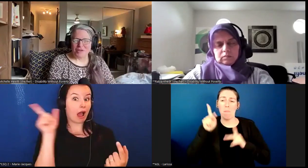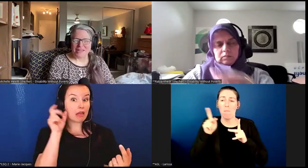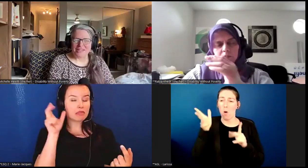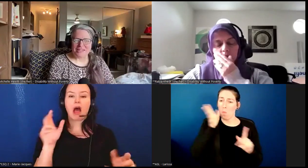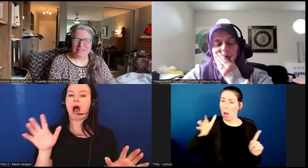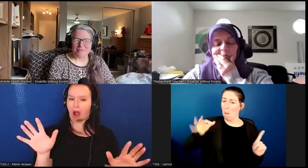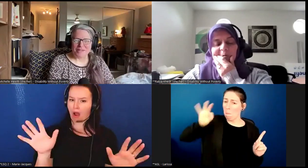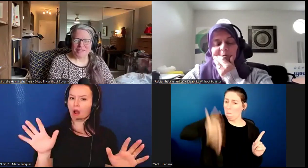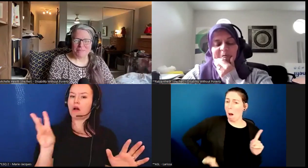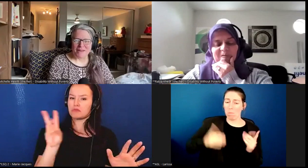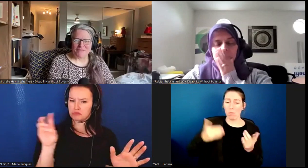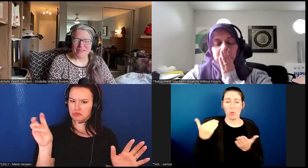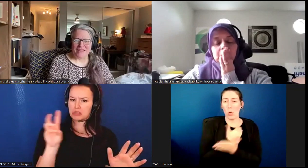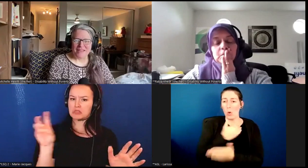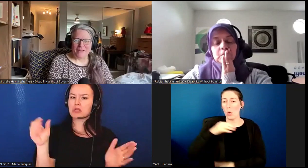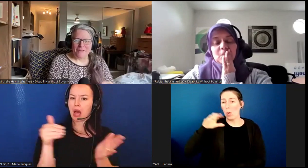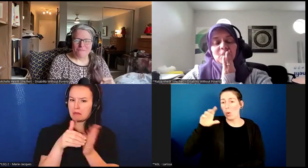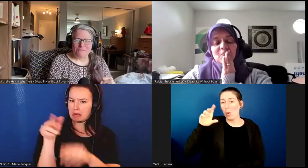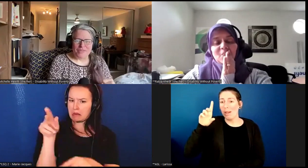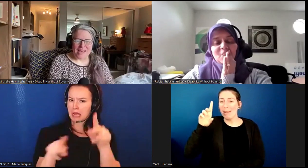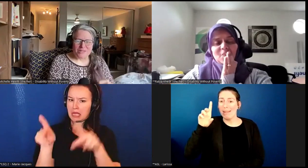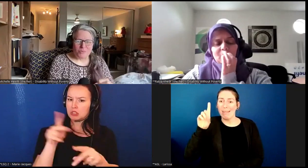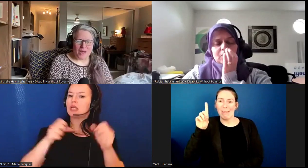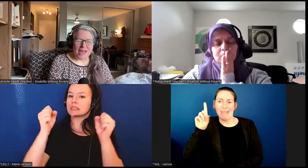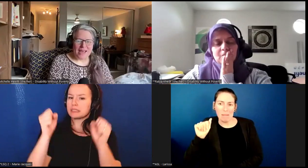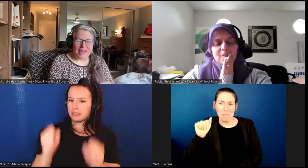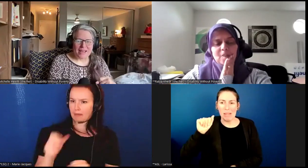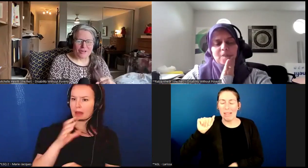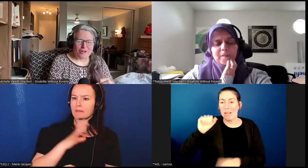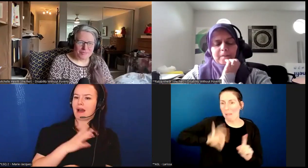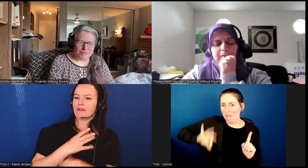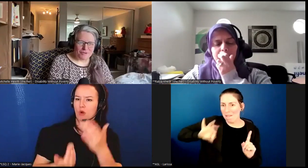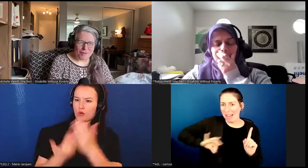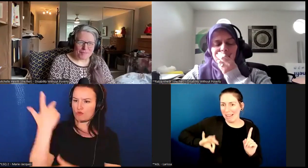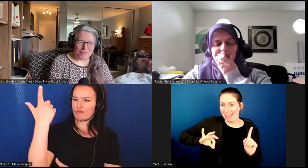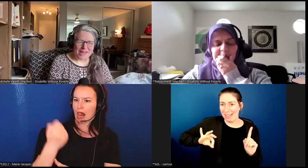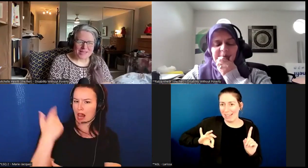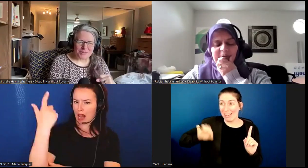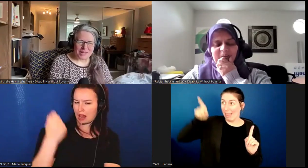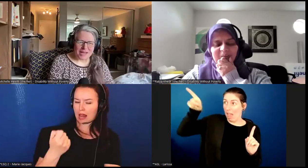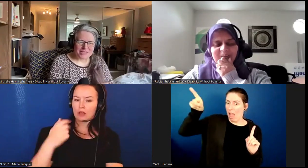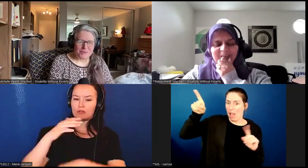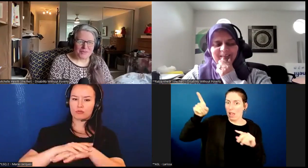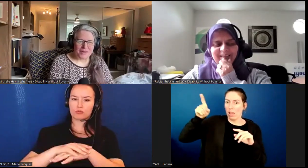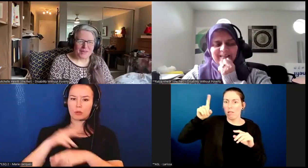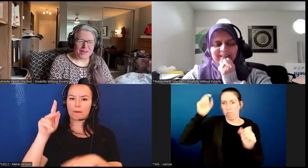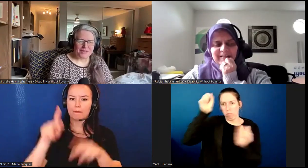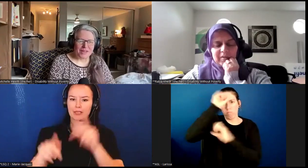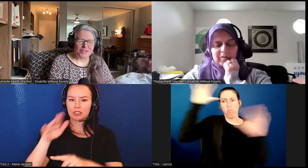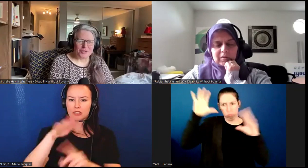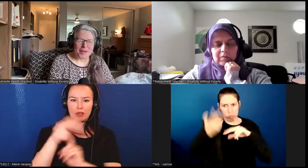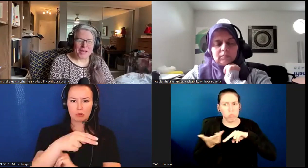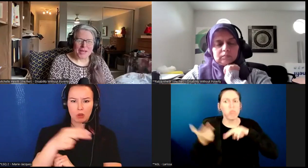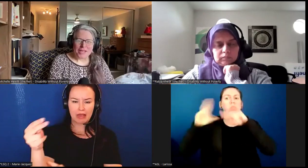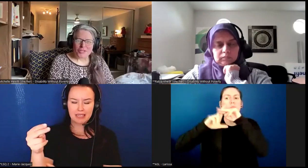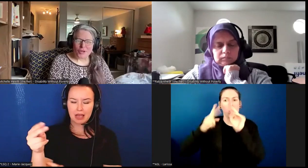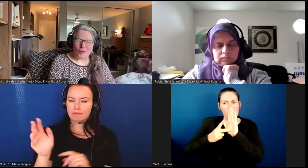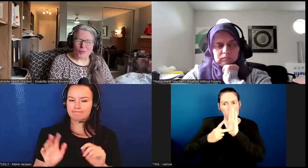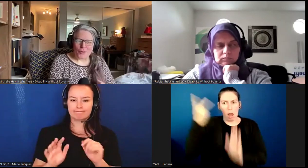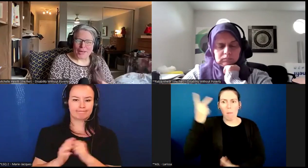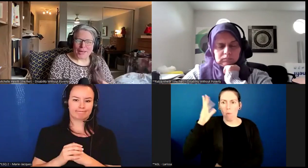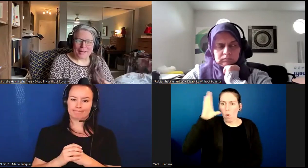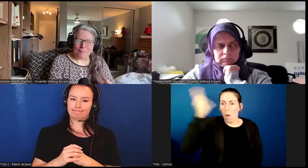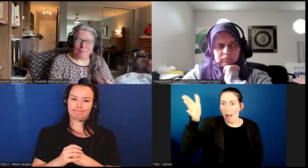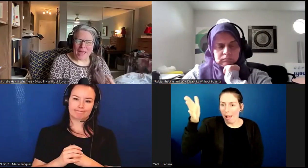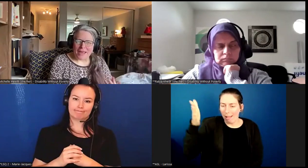new Canada Disability benefit, that's where it comes from. That's what they're doing.